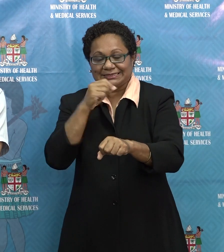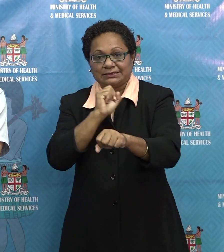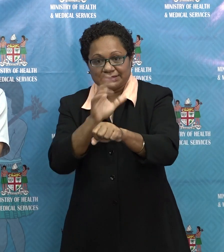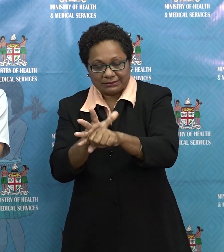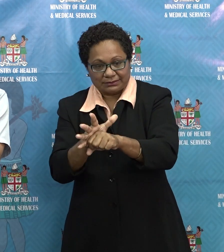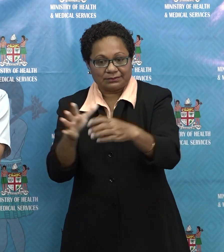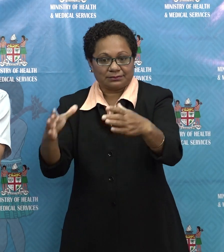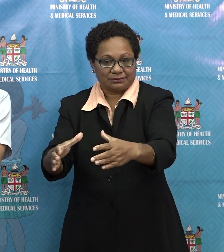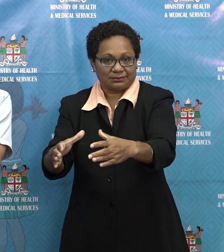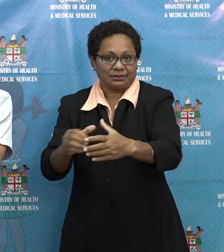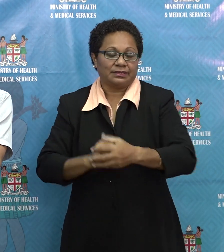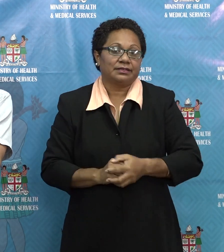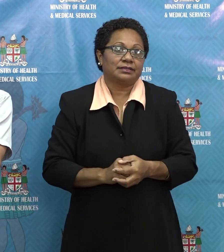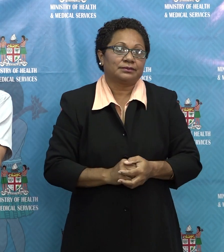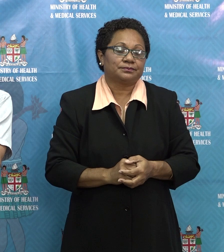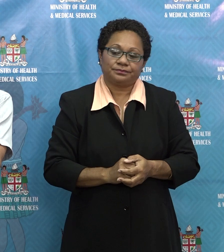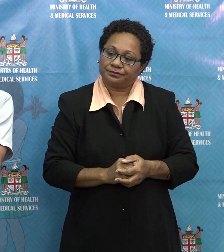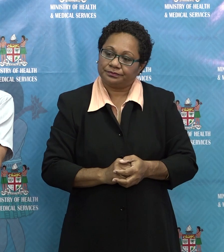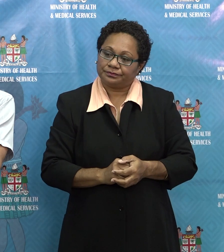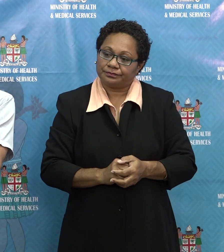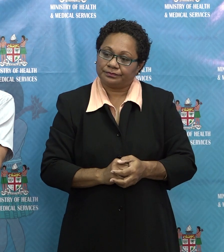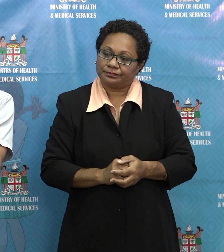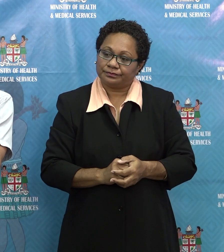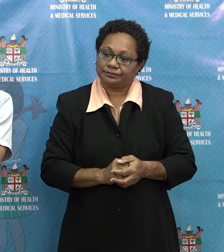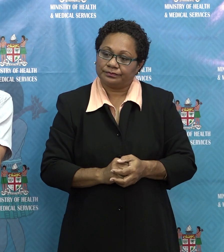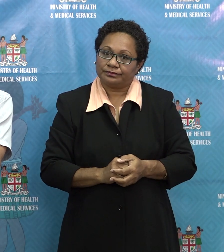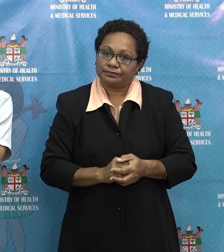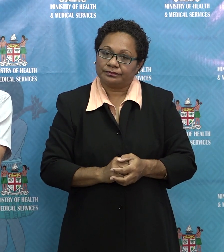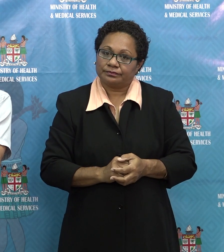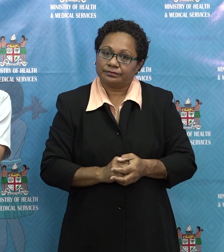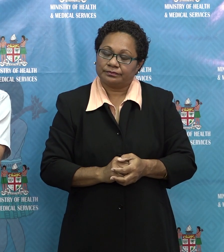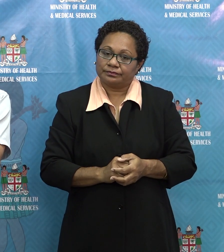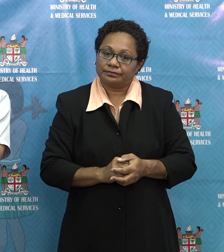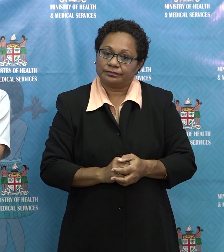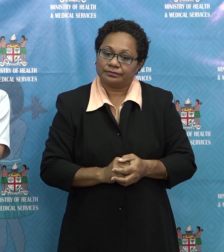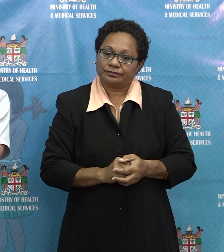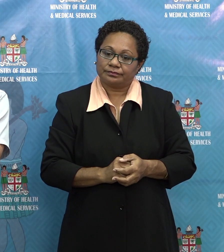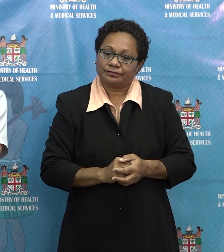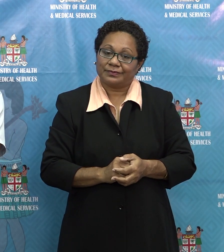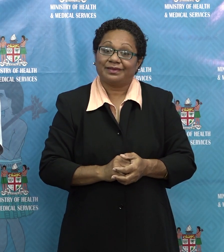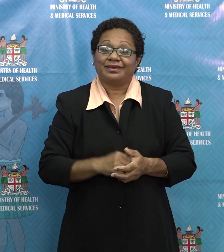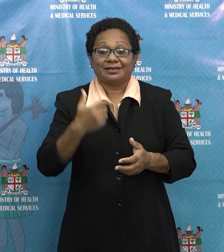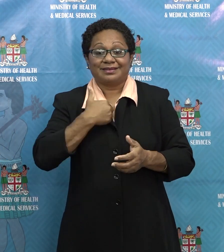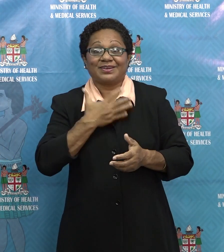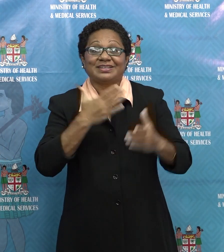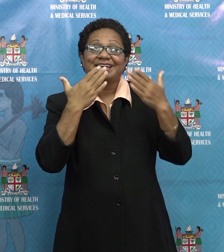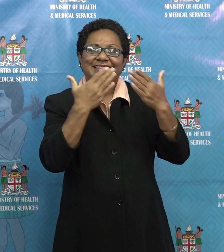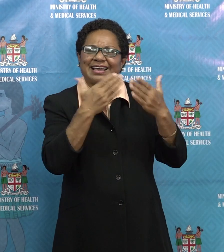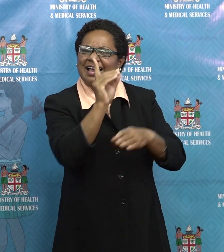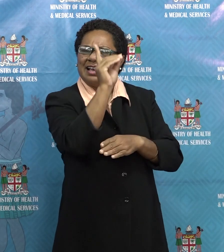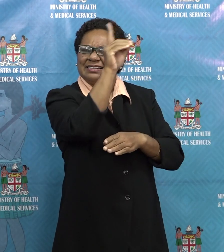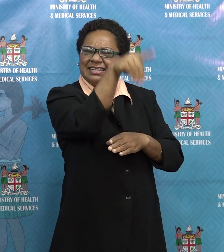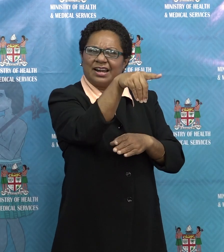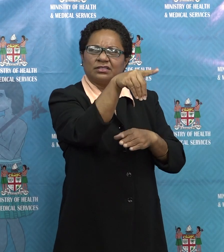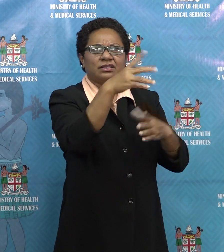with our Lautoka hospital now fully dedicated as a COVID care facility, I want to thank groups like the Denarau